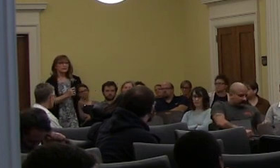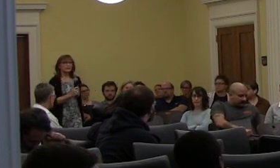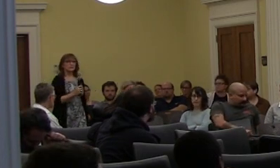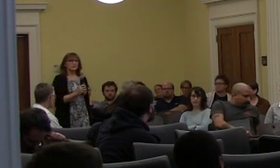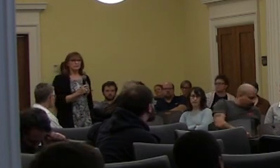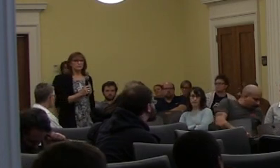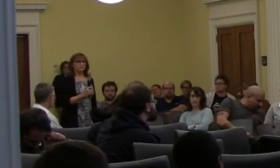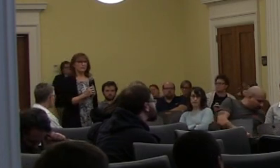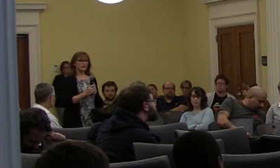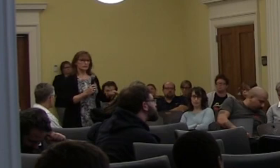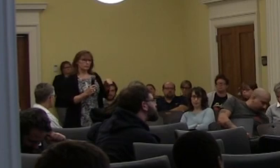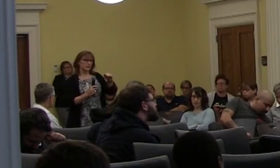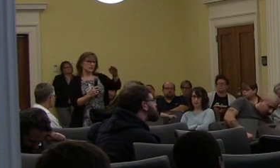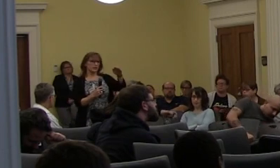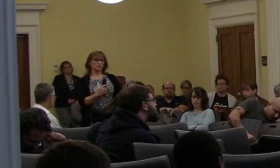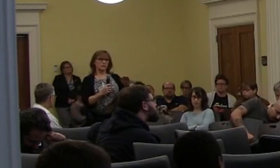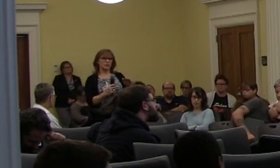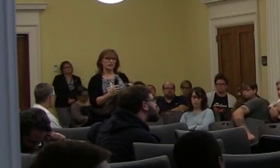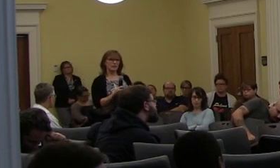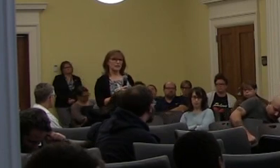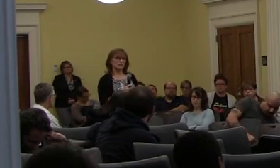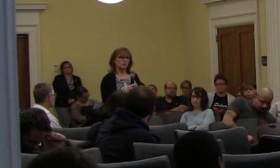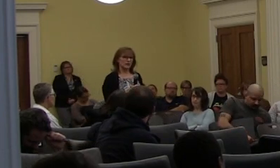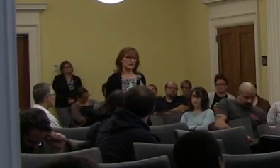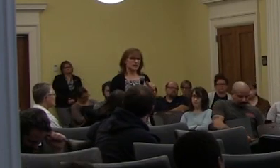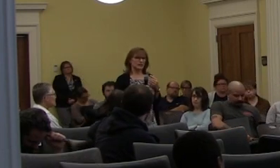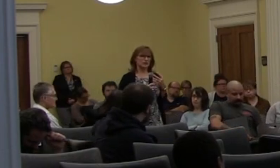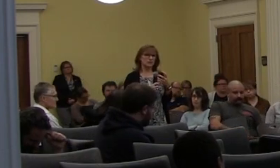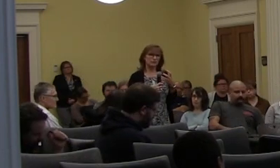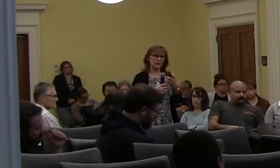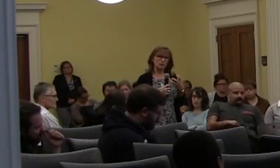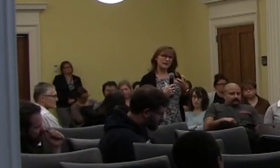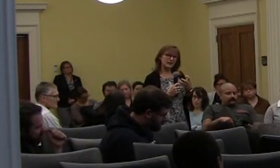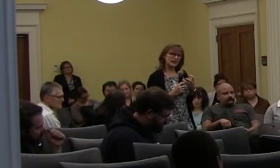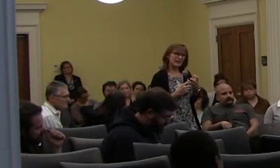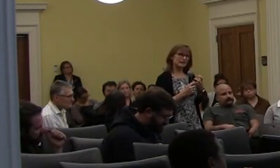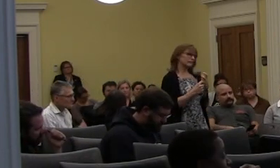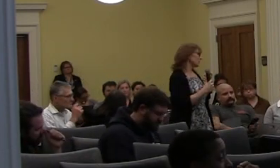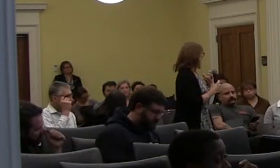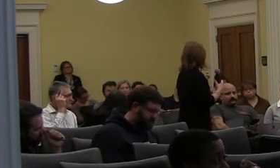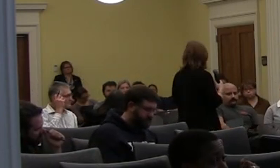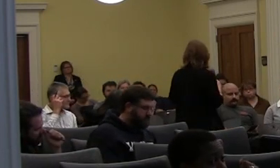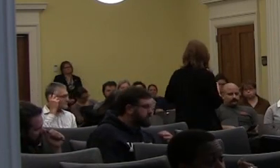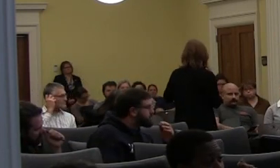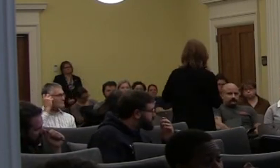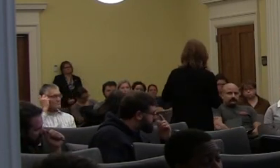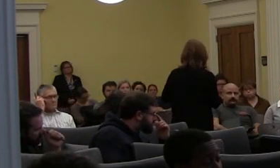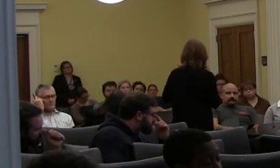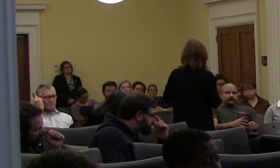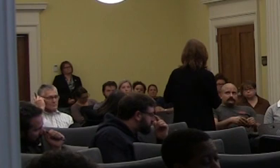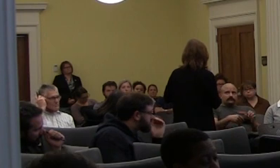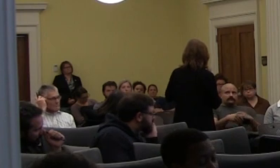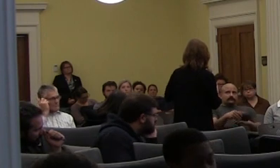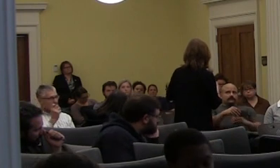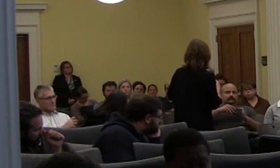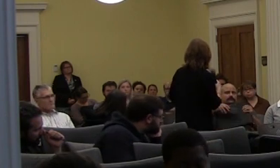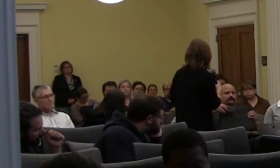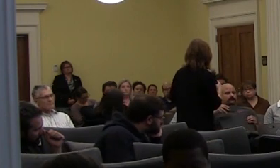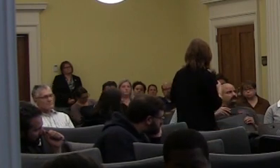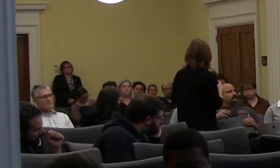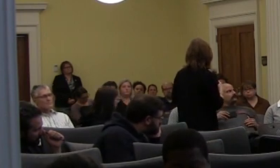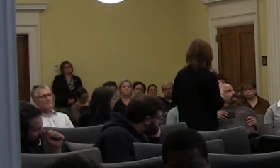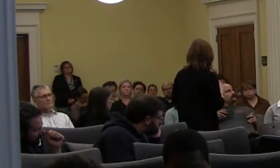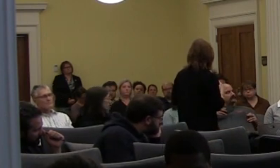i think it it does kind of bring together some of the comments already and i think there's fear behind that fear that we won't get beyond this